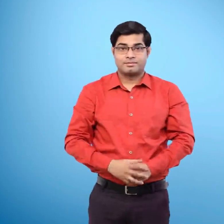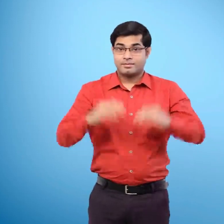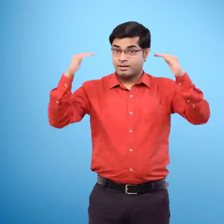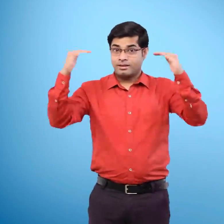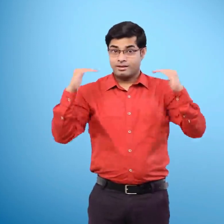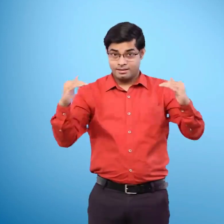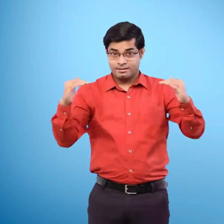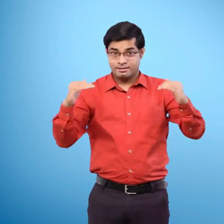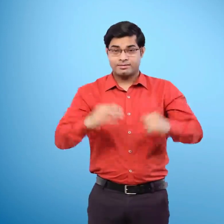Pattern B.